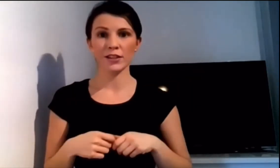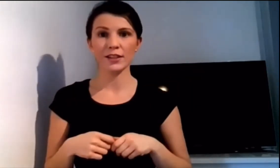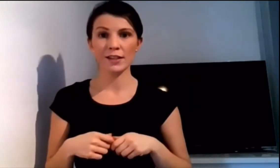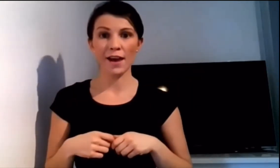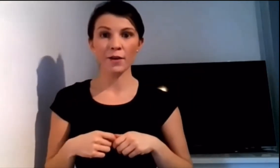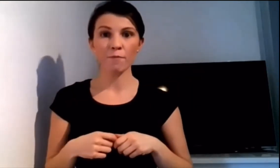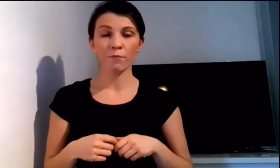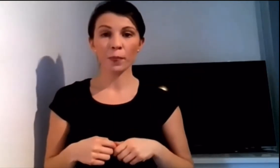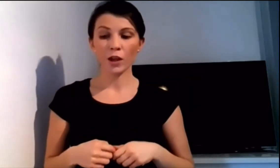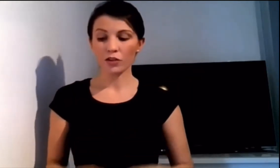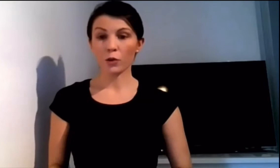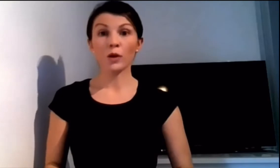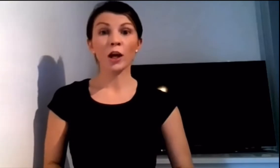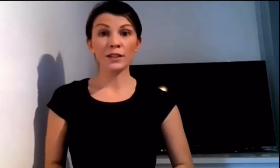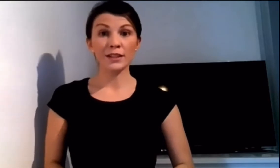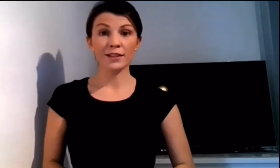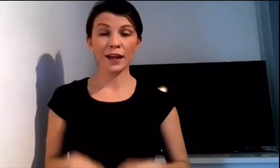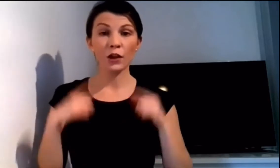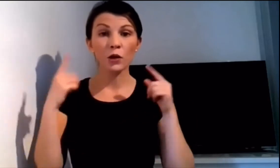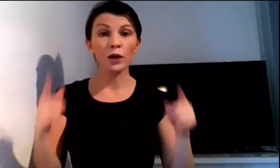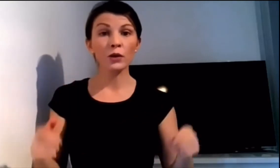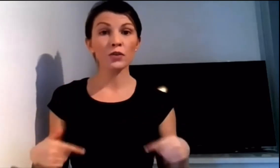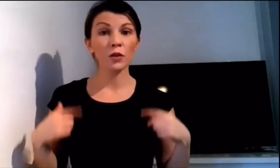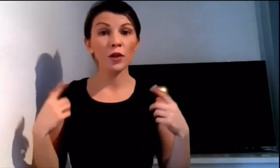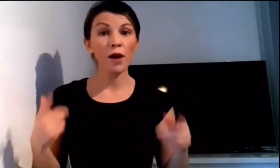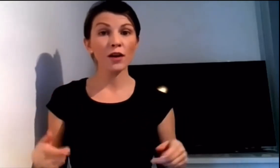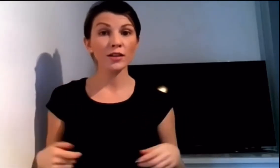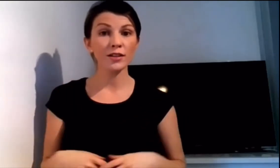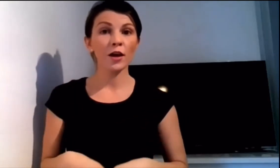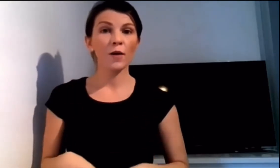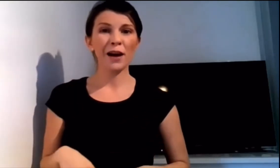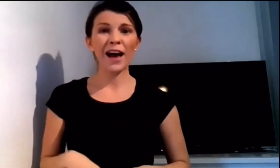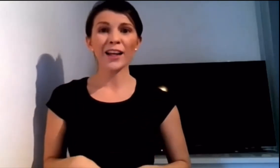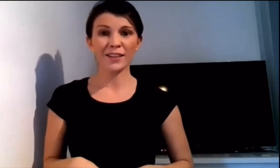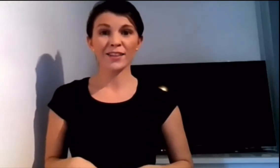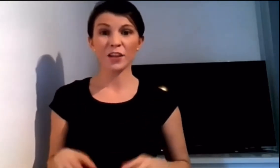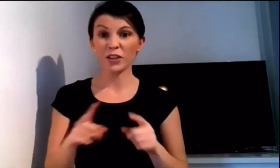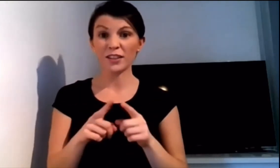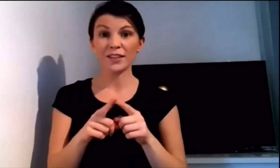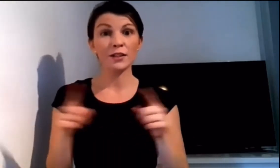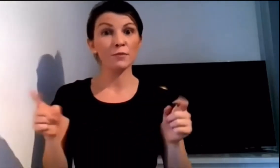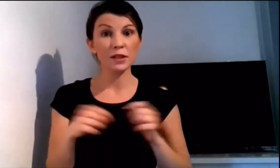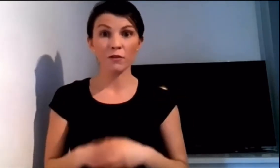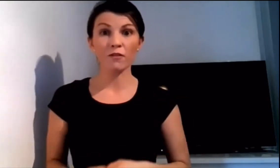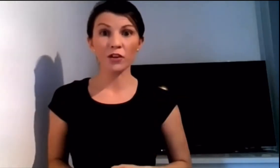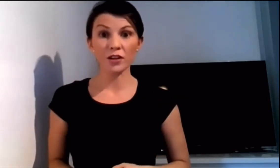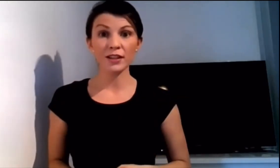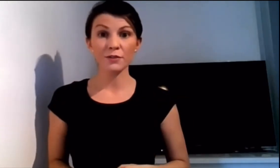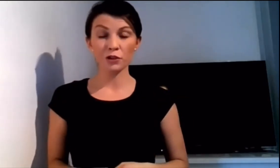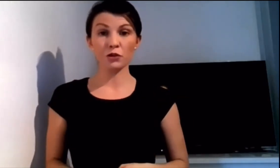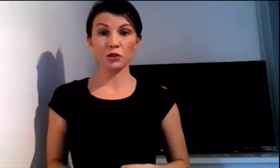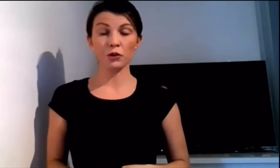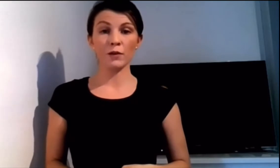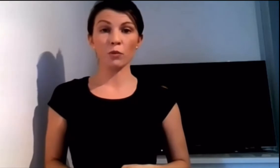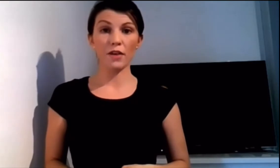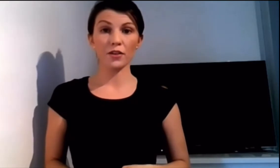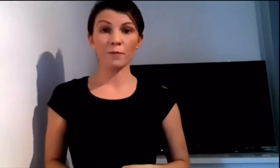today. So we're going to sing The Wheels on the Bus, but Alice is going to sing some different verses for you to join in with. Are